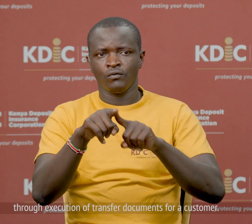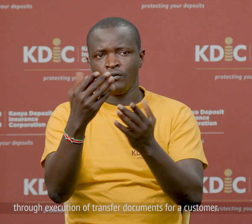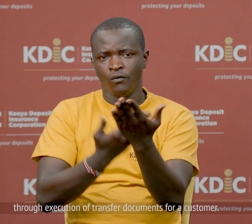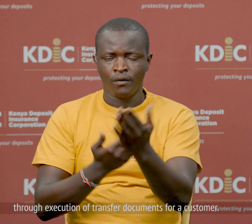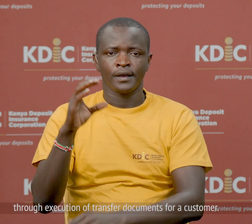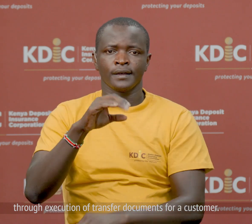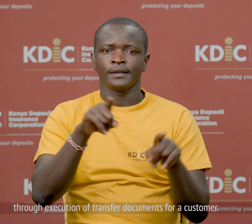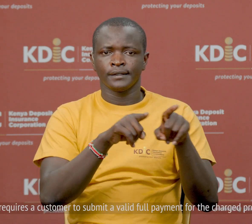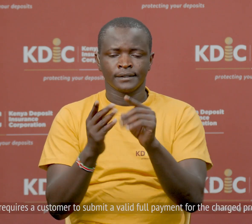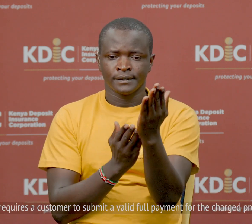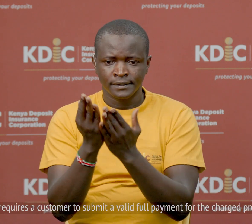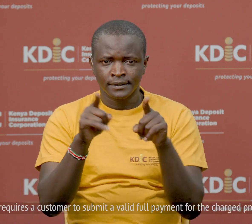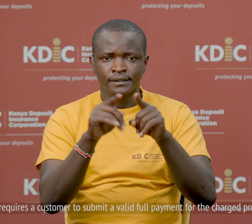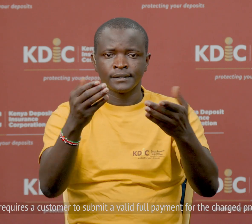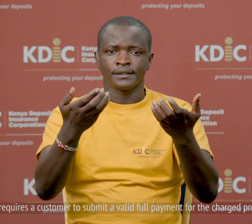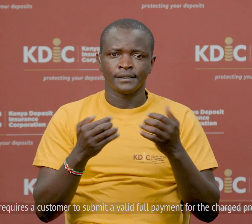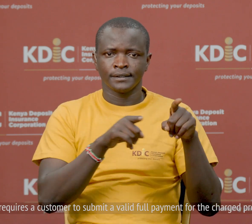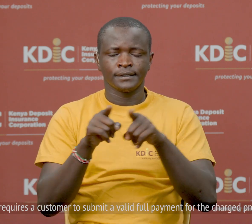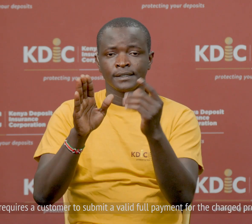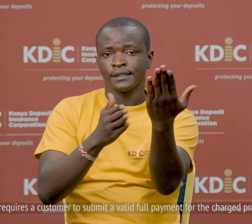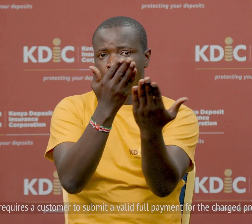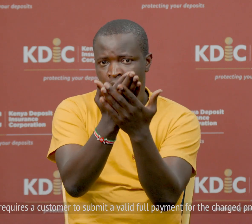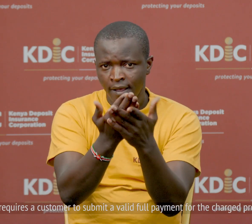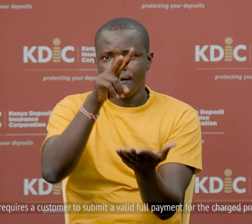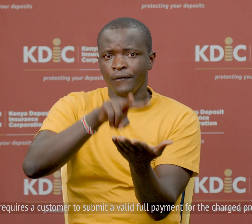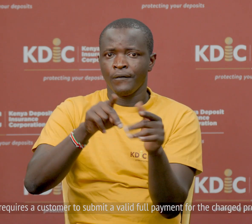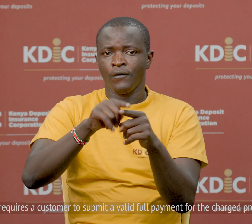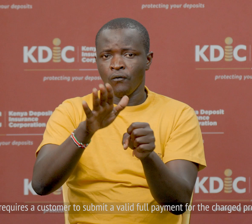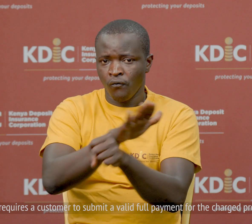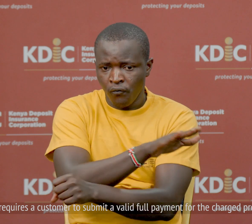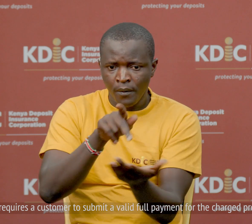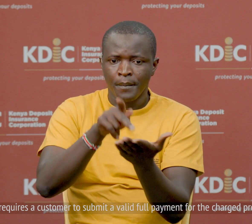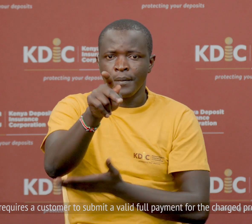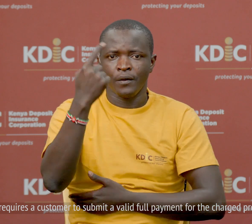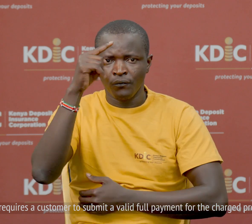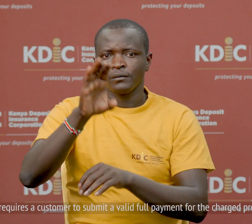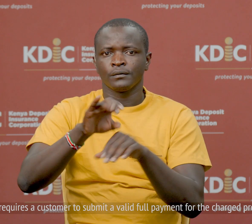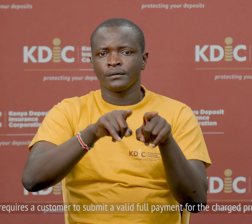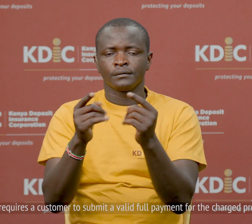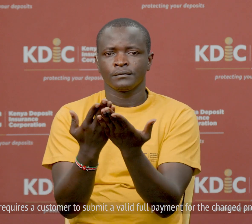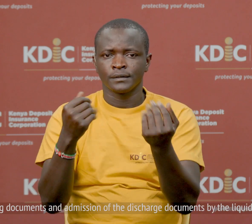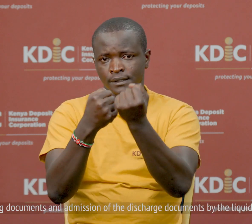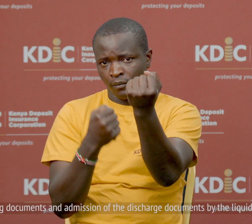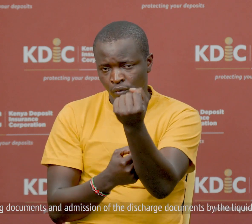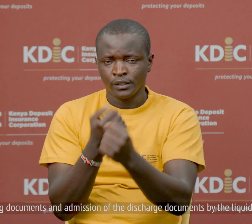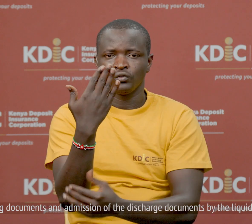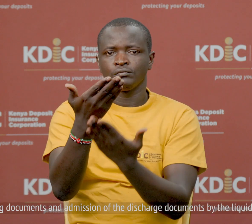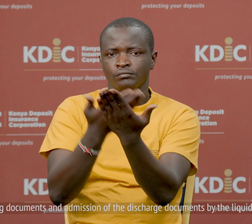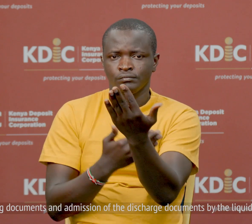a customer. The service requires the customer to submit a valid full payment for the charged property, supporting documents,